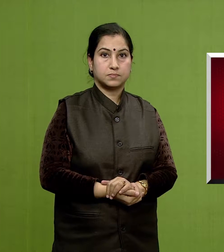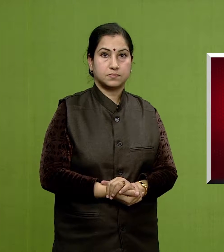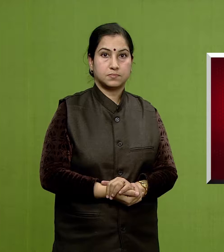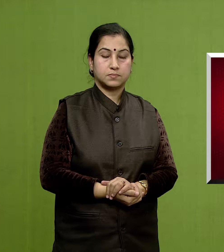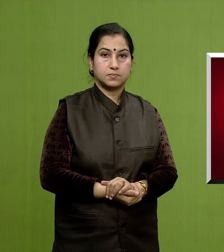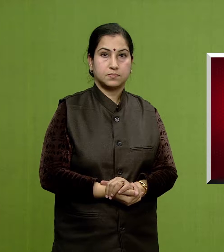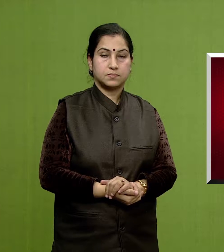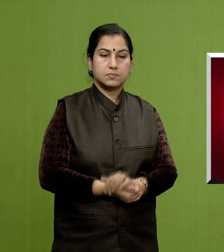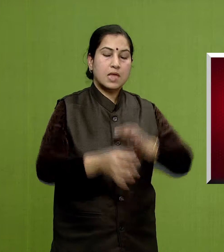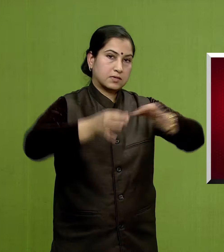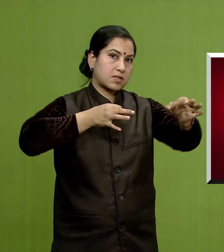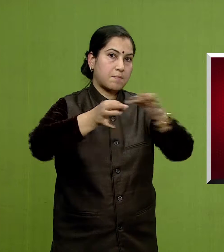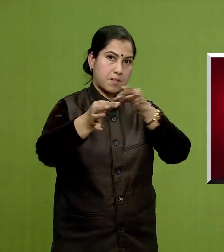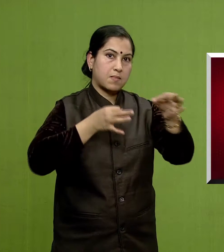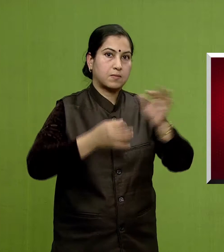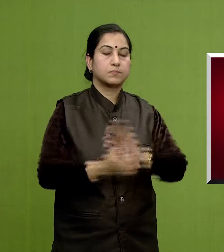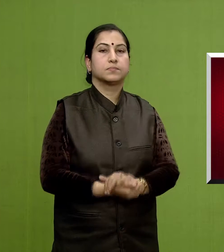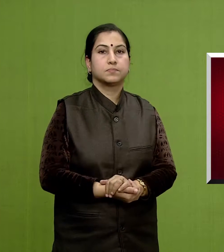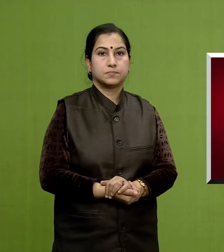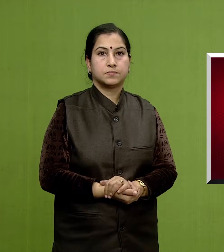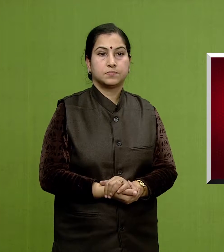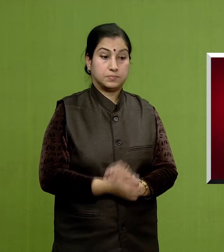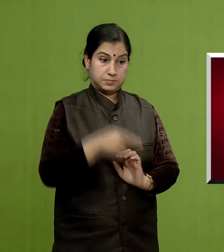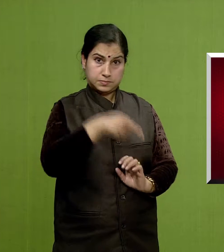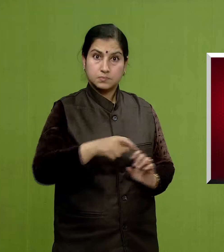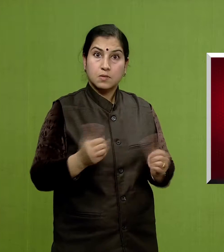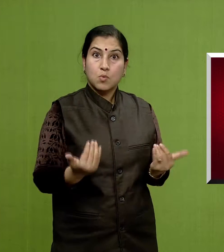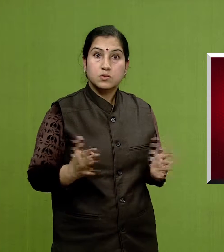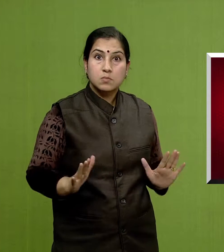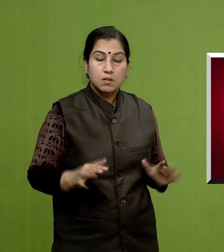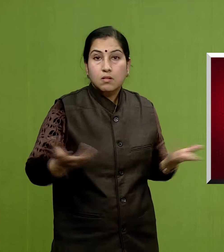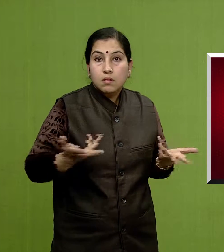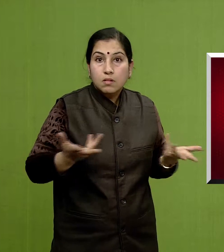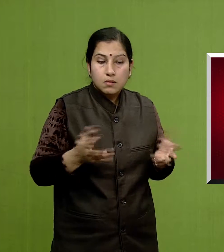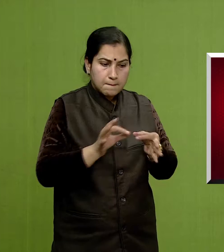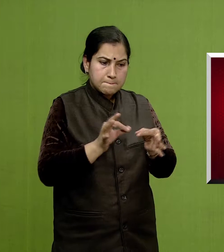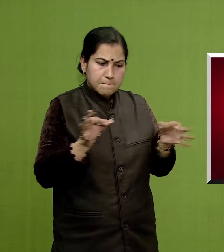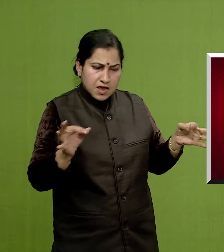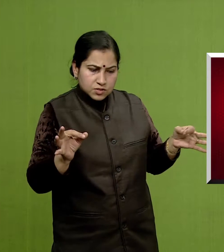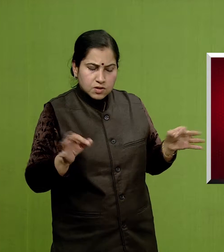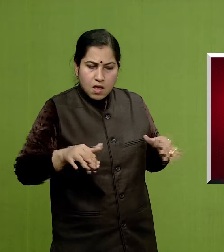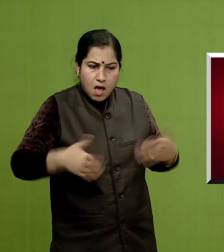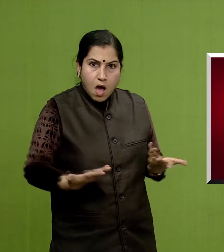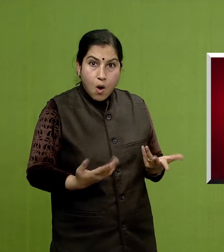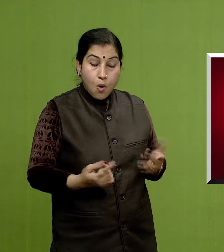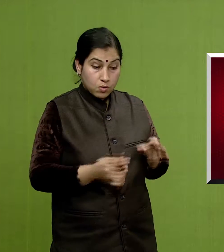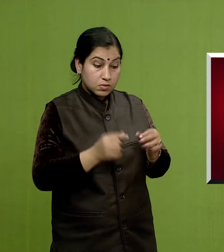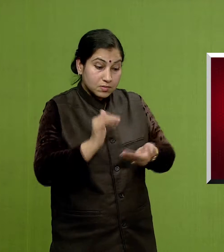For example, it is possible to measure how tall a child has